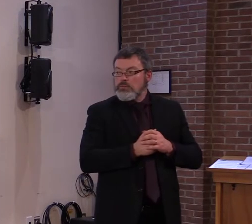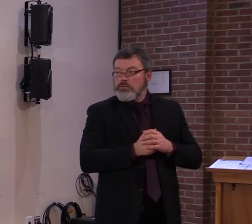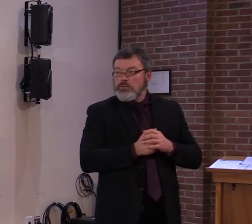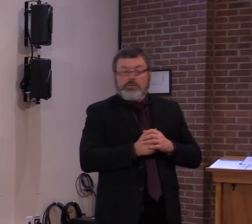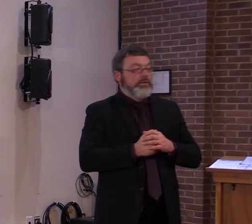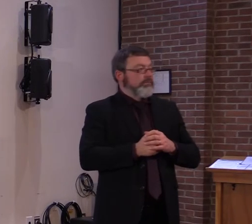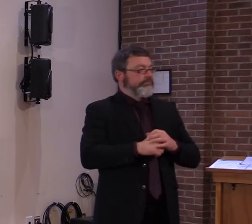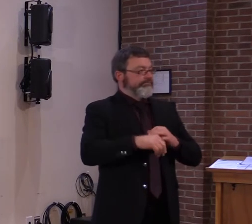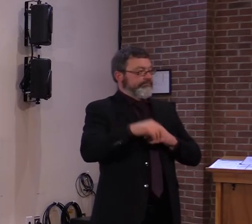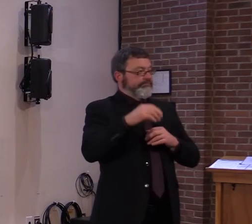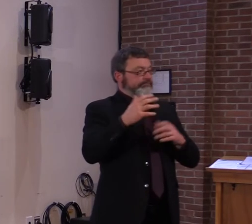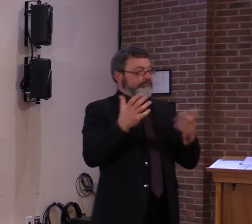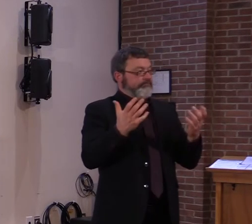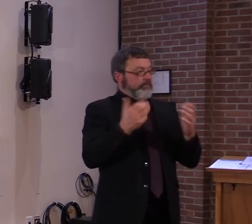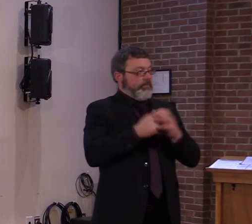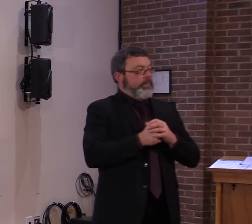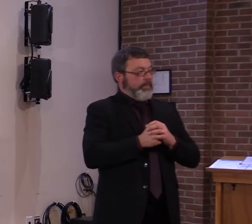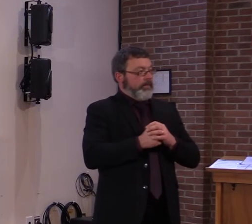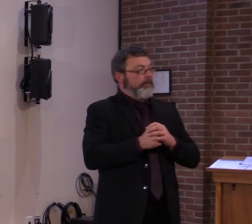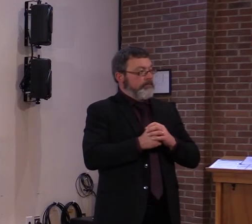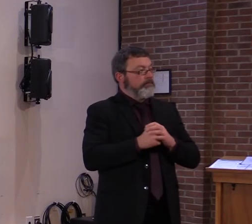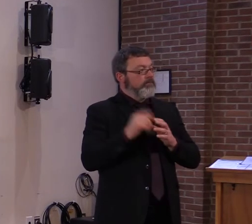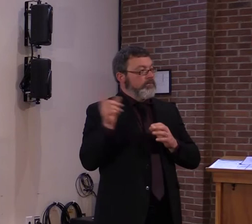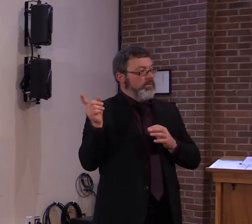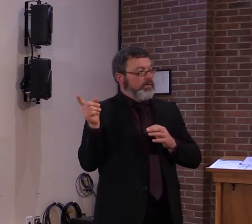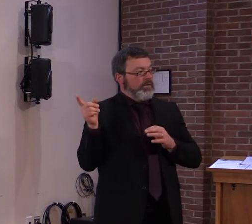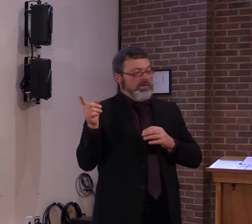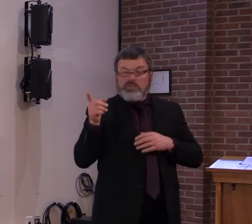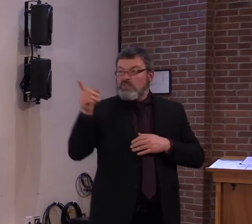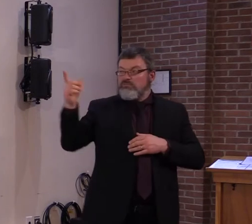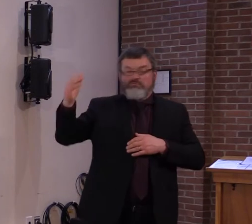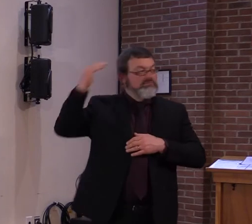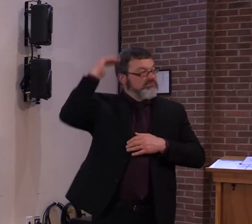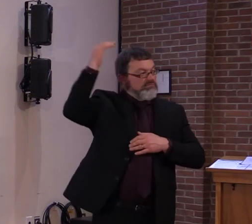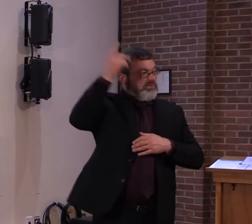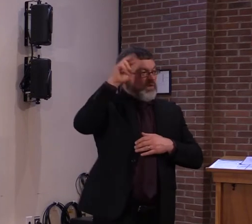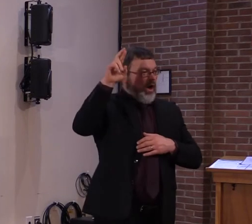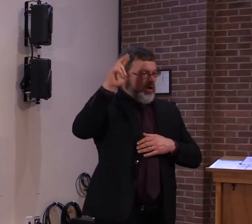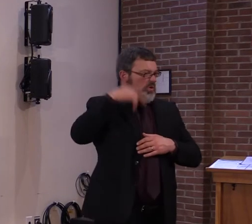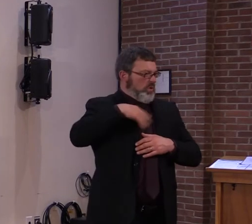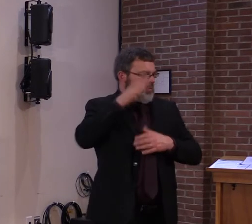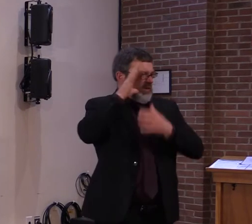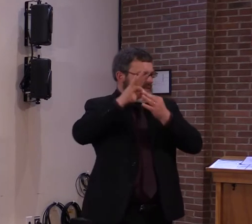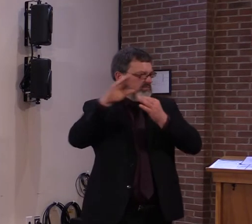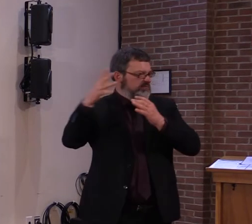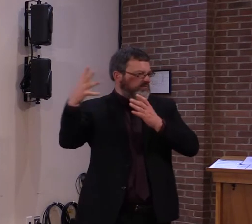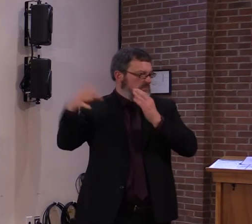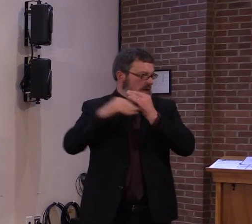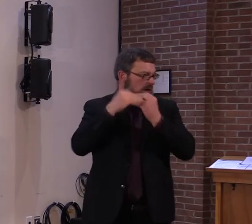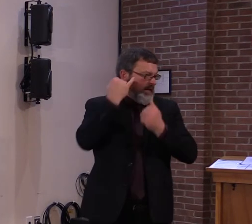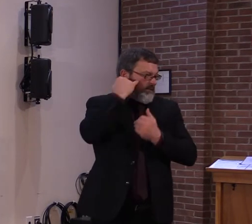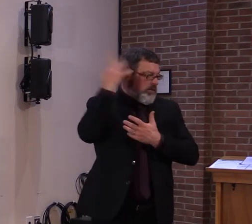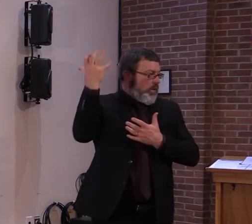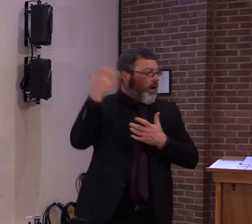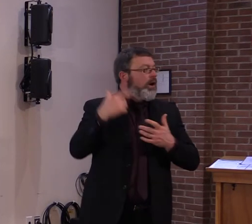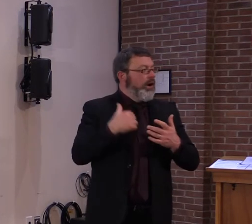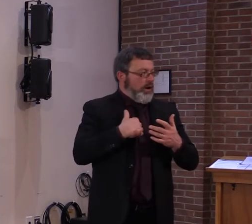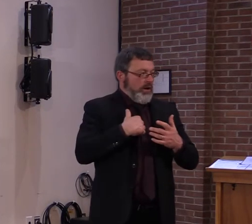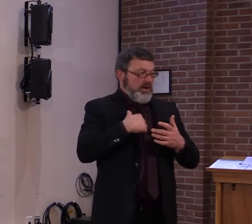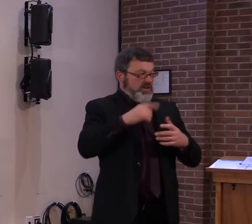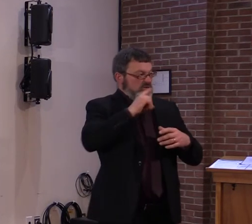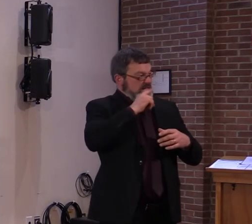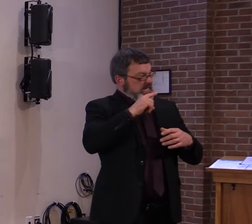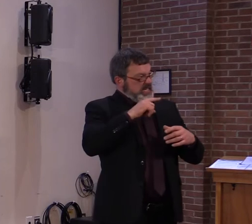We've been spending, and Dr. Levine can add on to this if he desires, we've been spending a lot of time on two